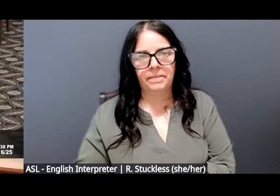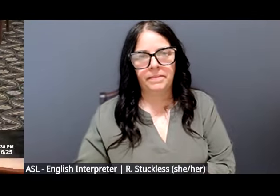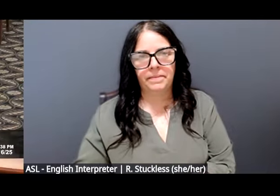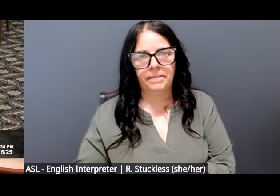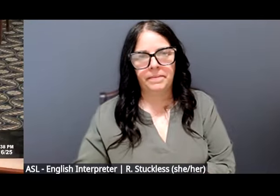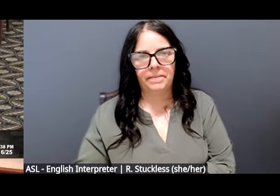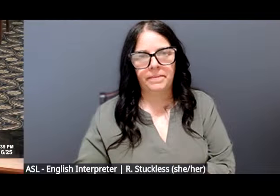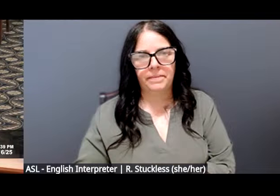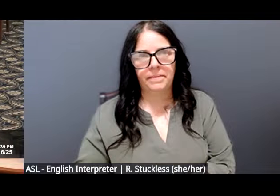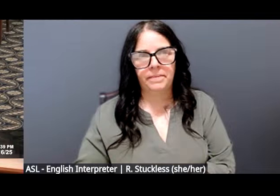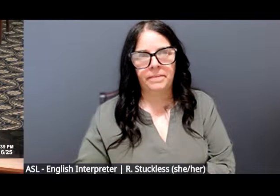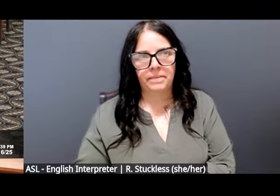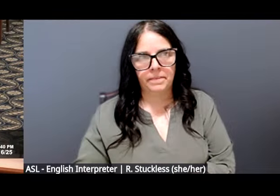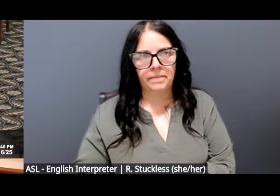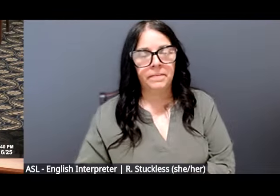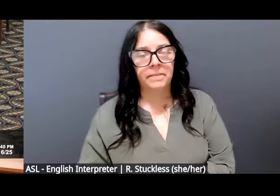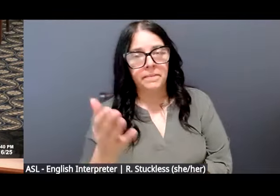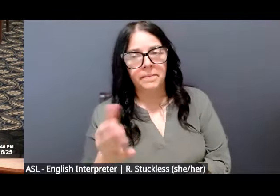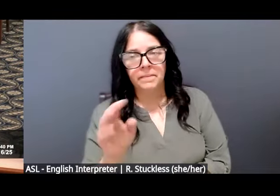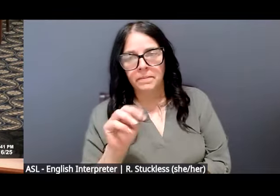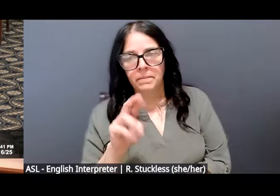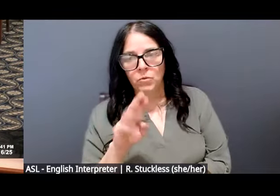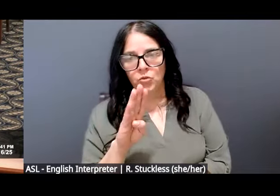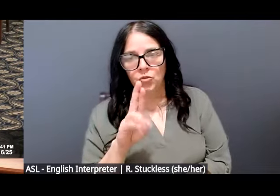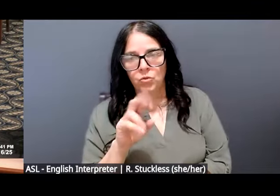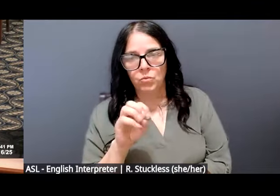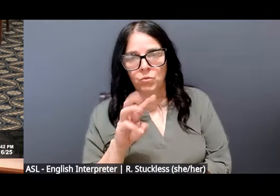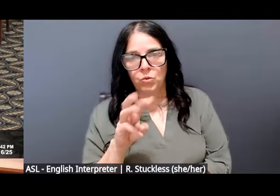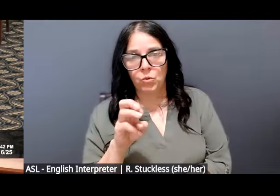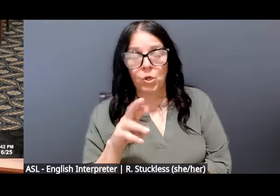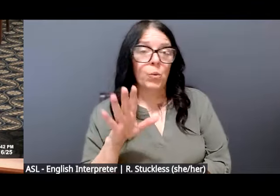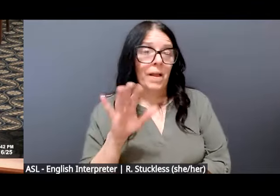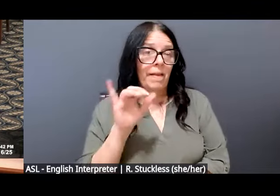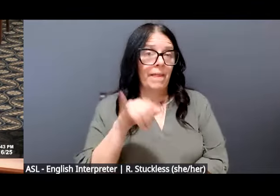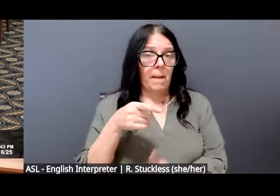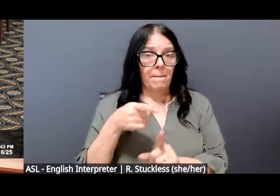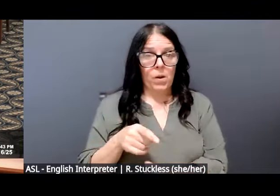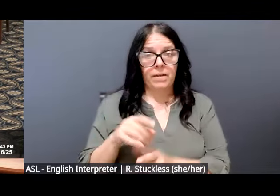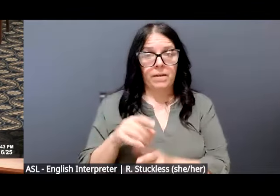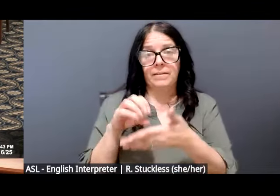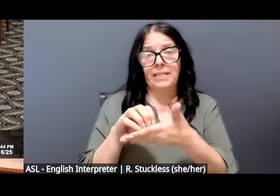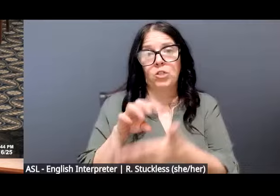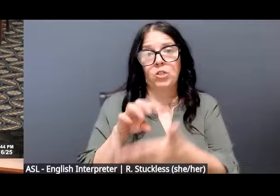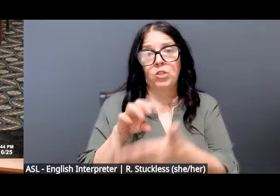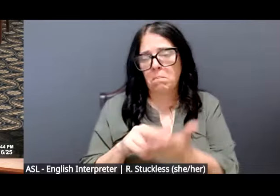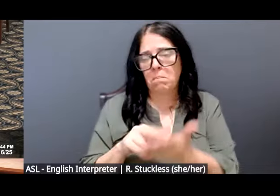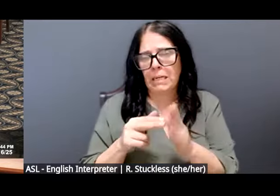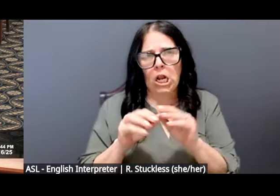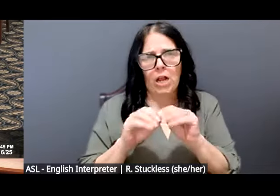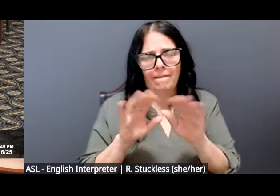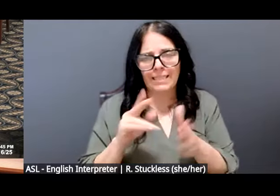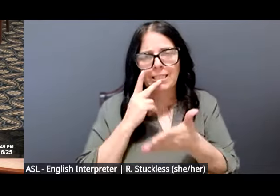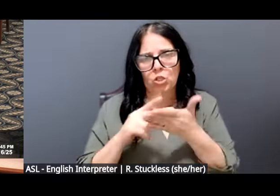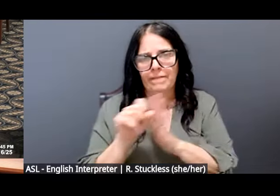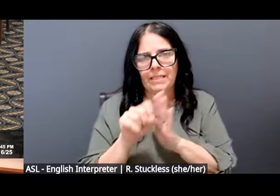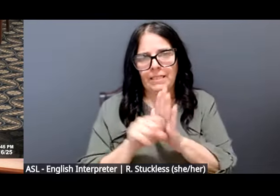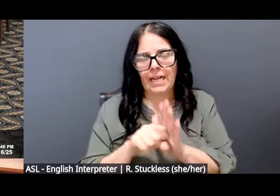So on this point, subsection 4 clearly requires the Secretary of State to make a report every